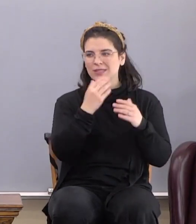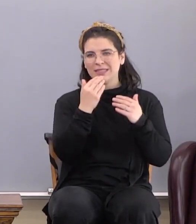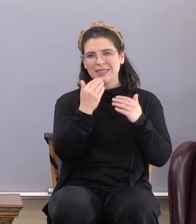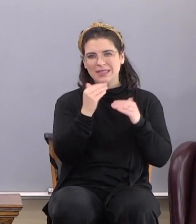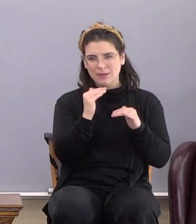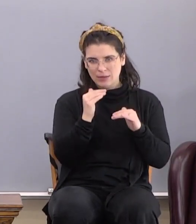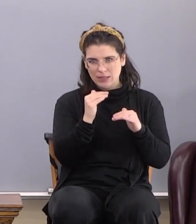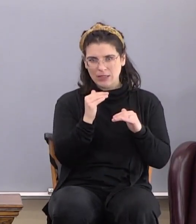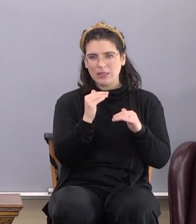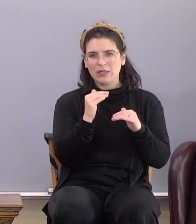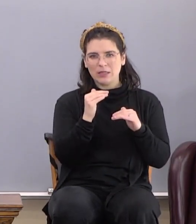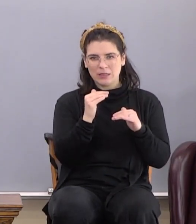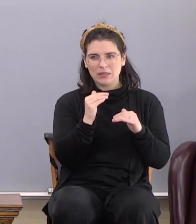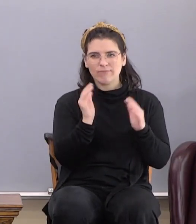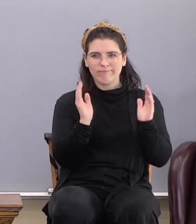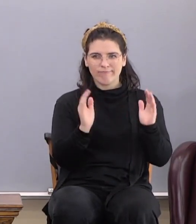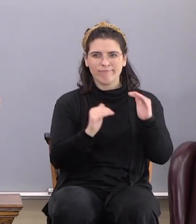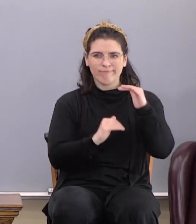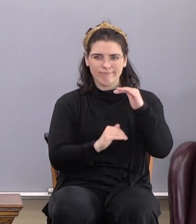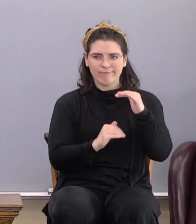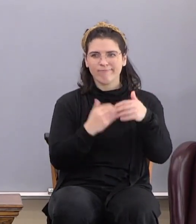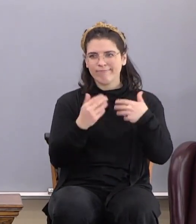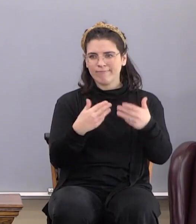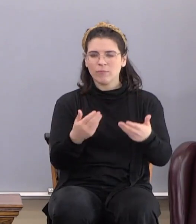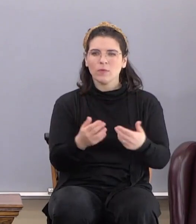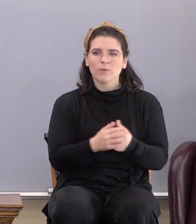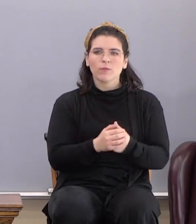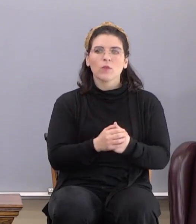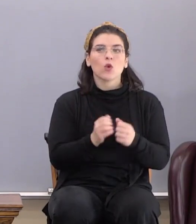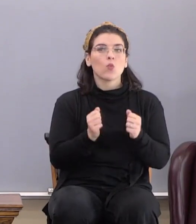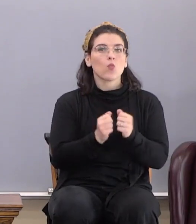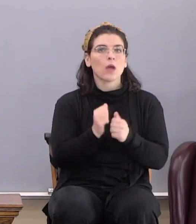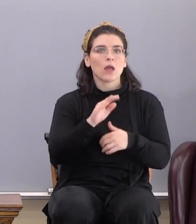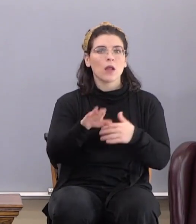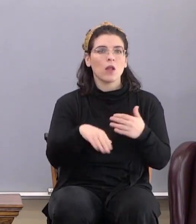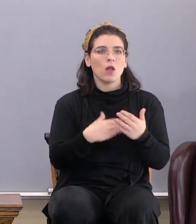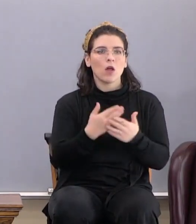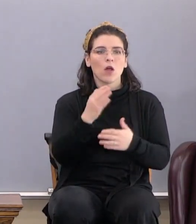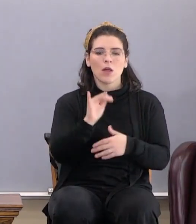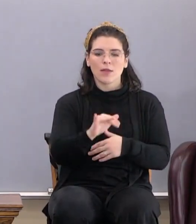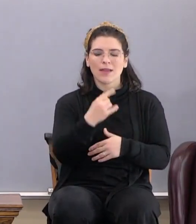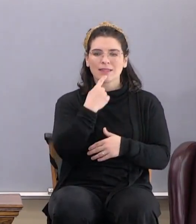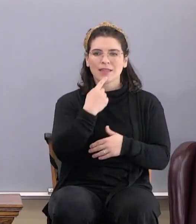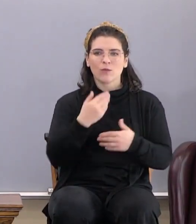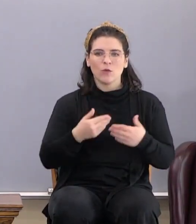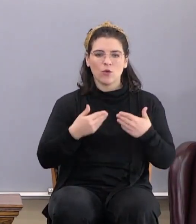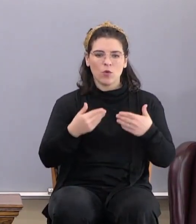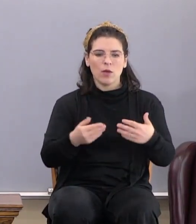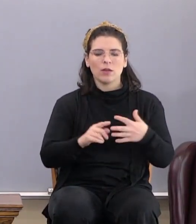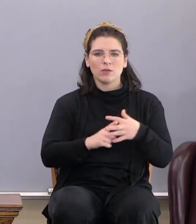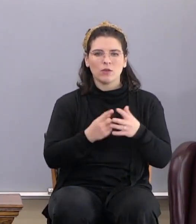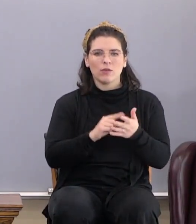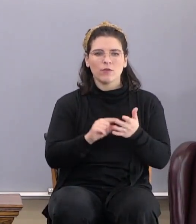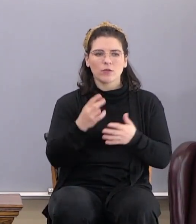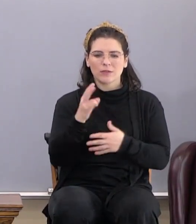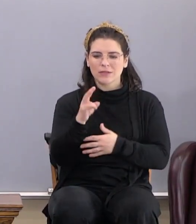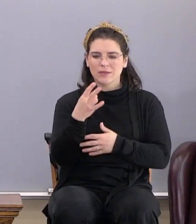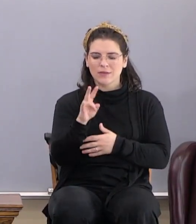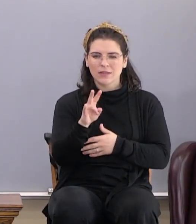limited, very restricted, so on and so forth. So with all that said, we're going to pick up here at verse 17.